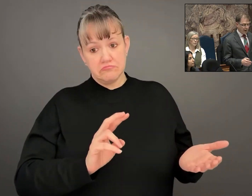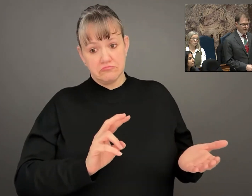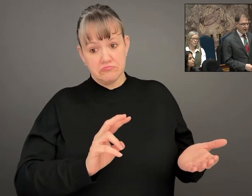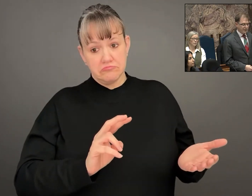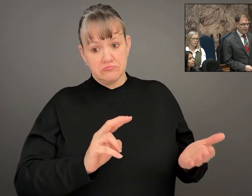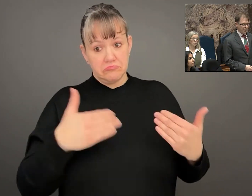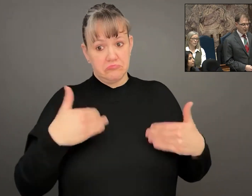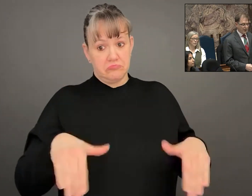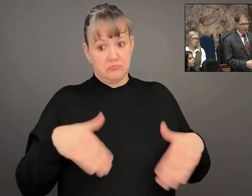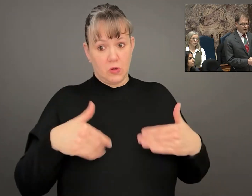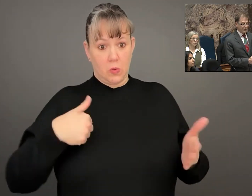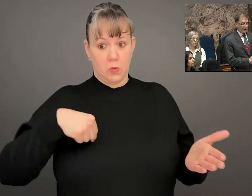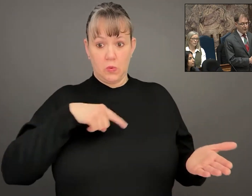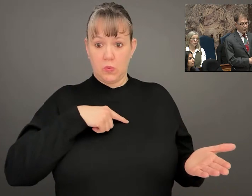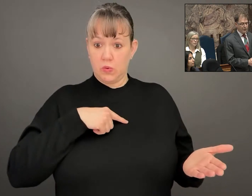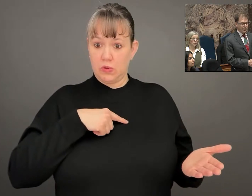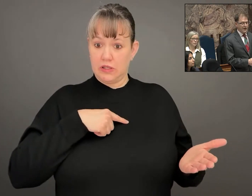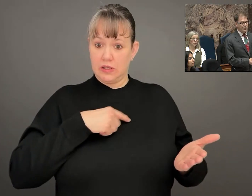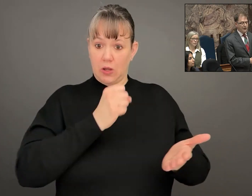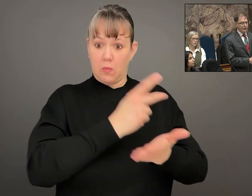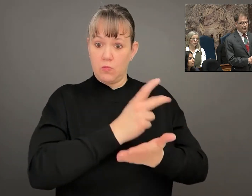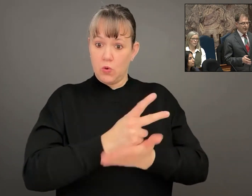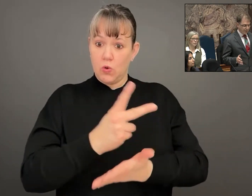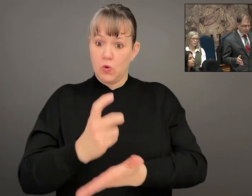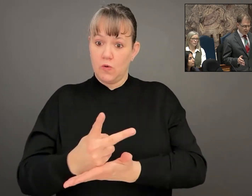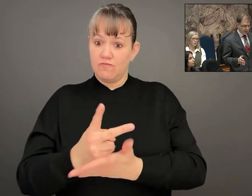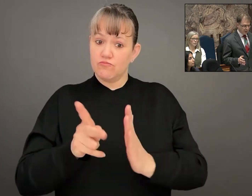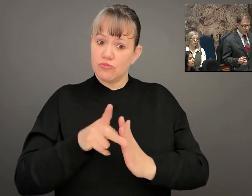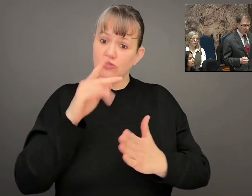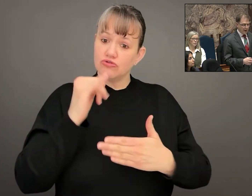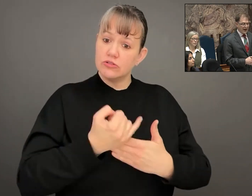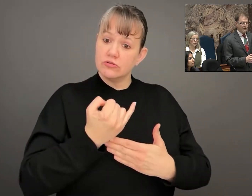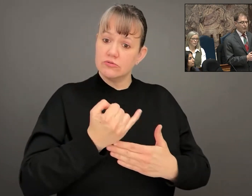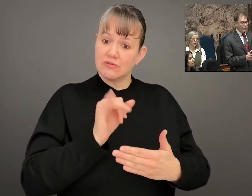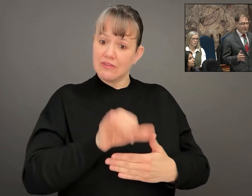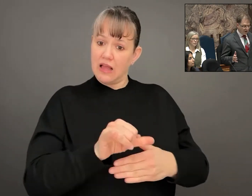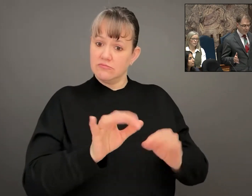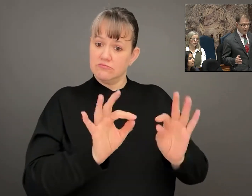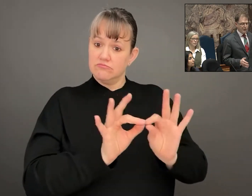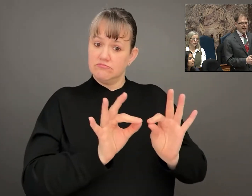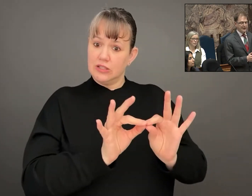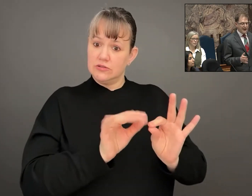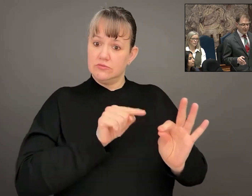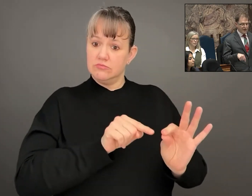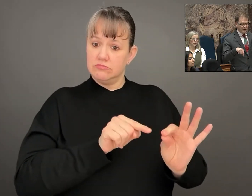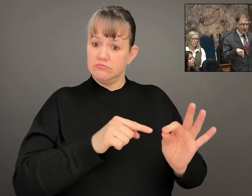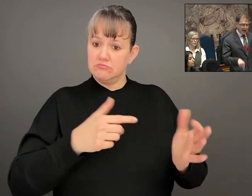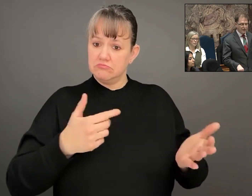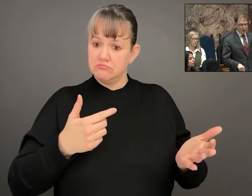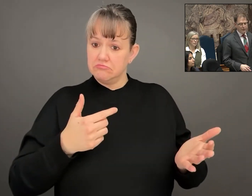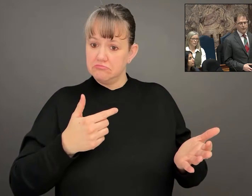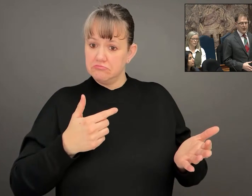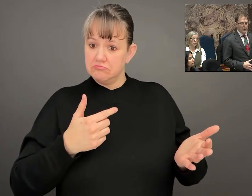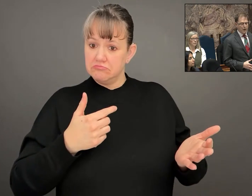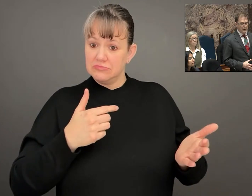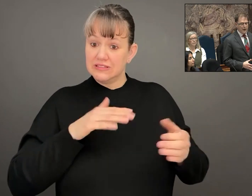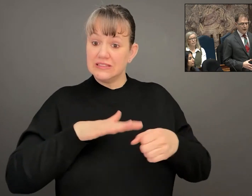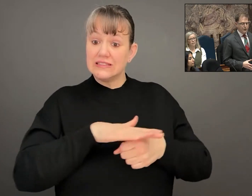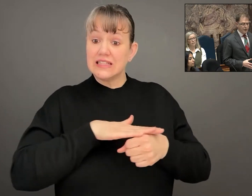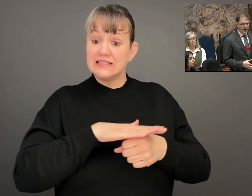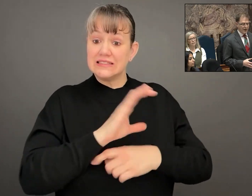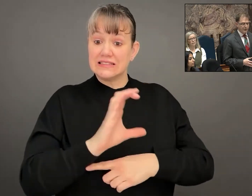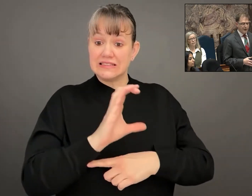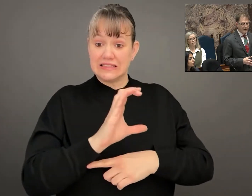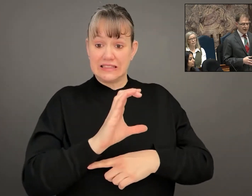approve projects the size in terms of energy of Site C at 45% less than the last call for power